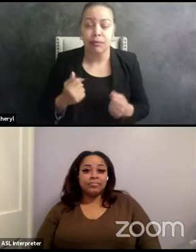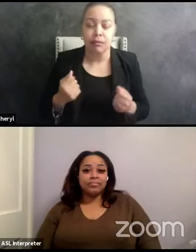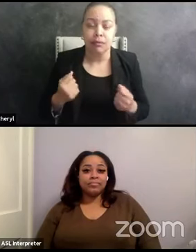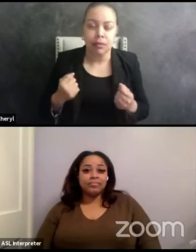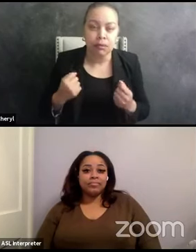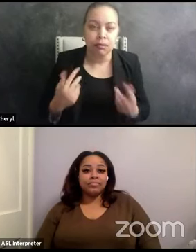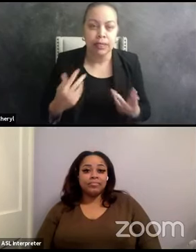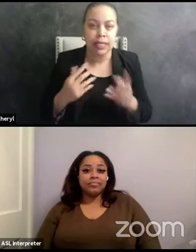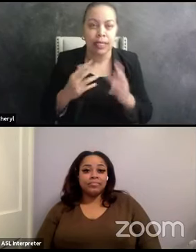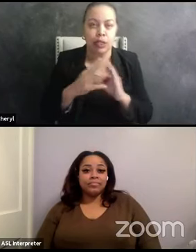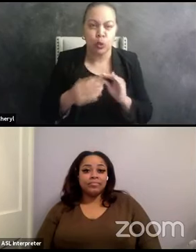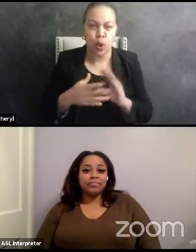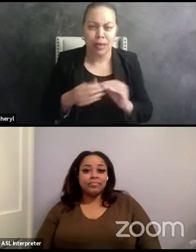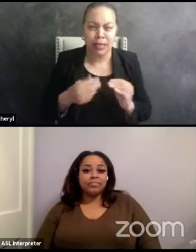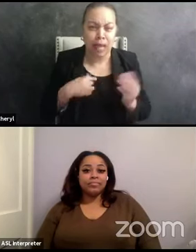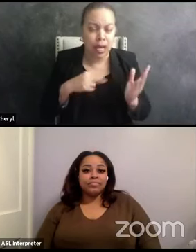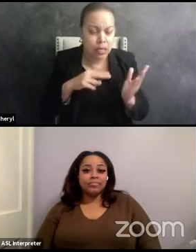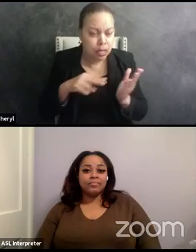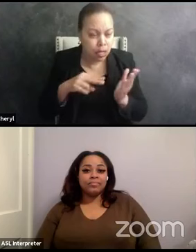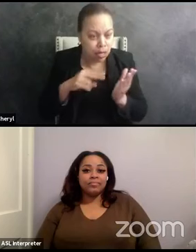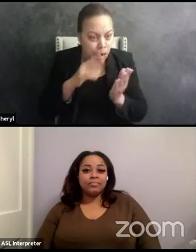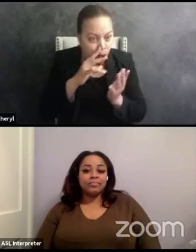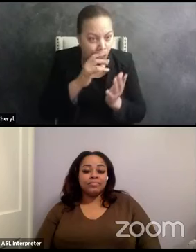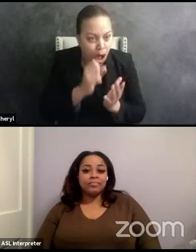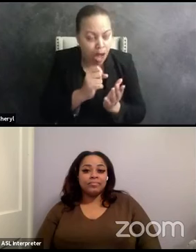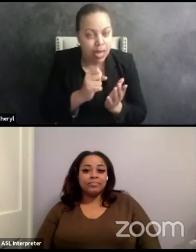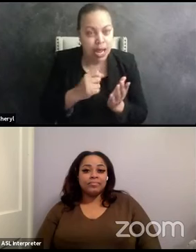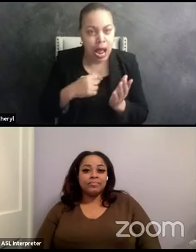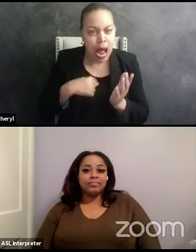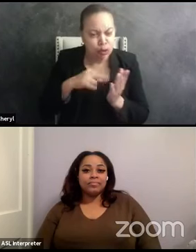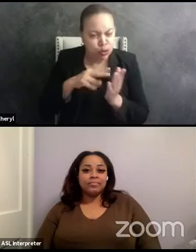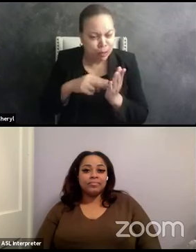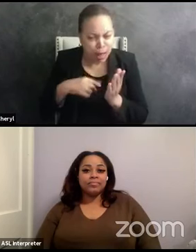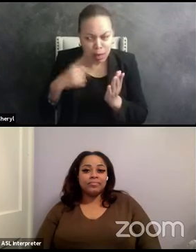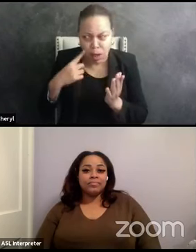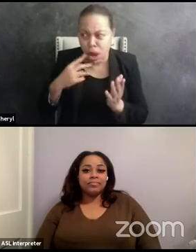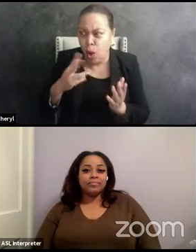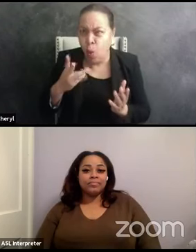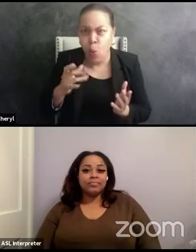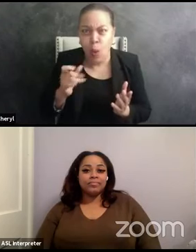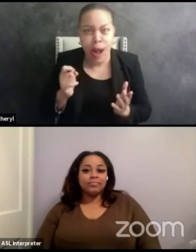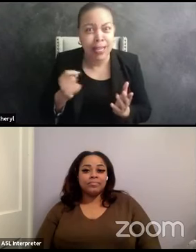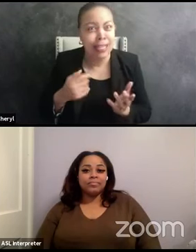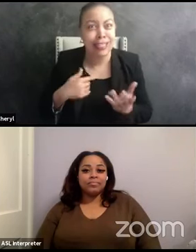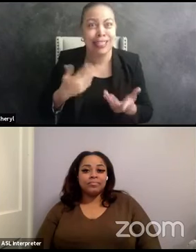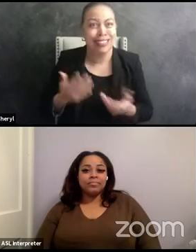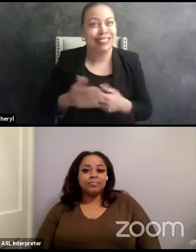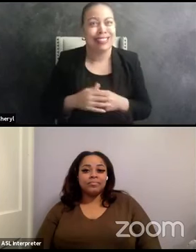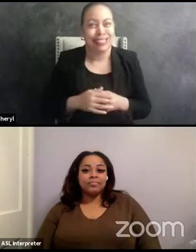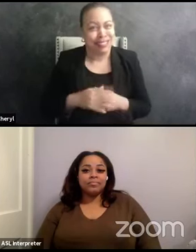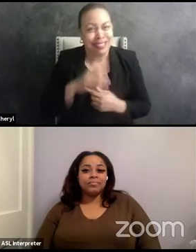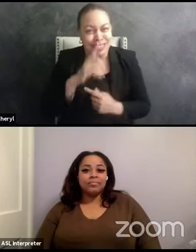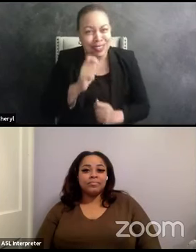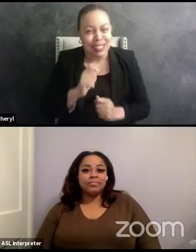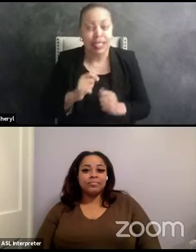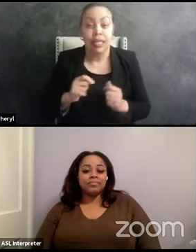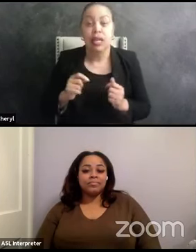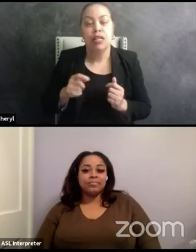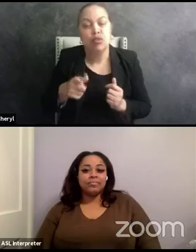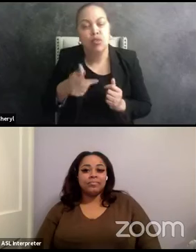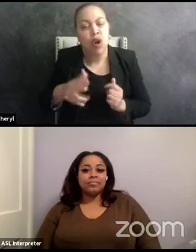stories fascinated me. Like, there were so many things that I was reading through and I was like, wait, what? Like, I think you've gotten through the chapter on the